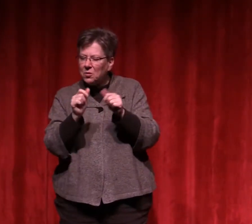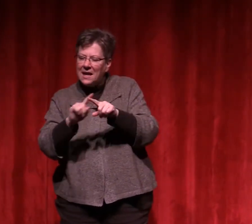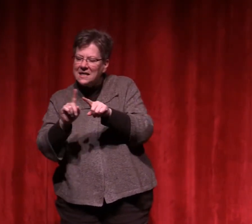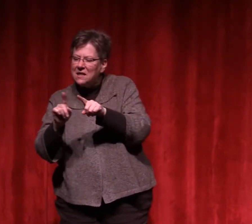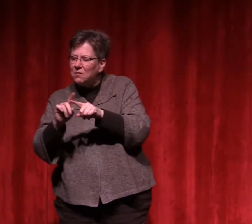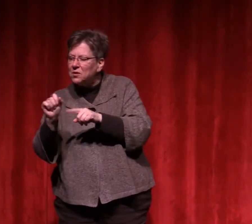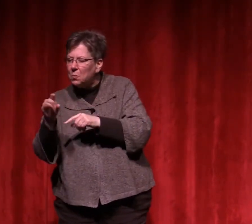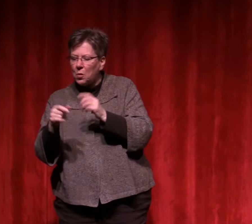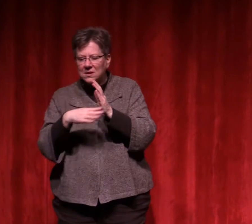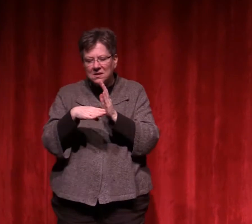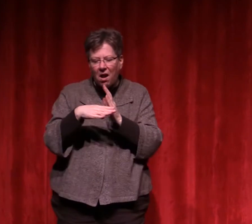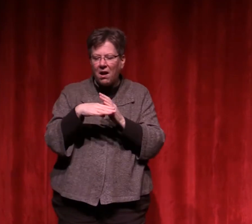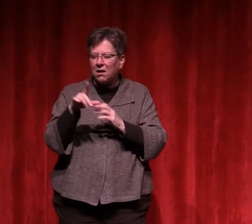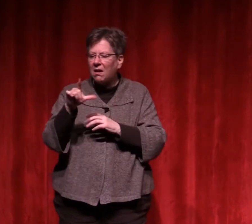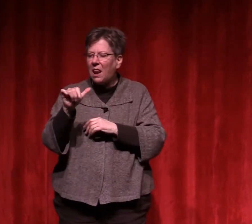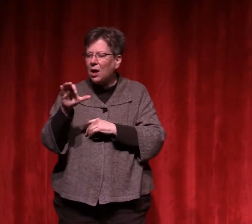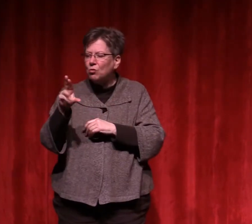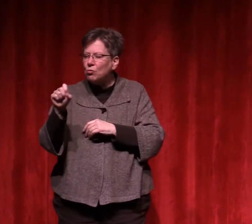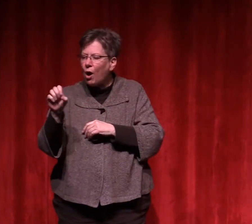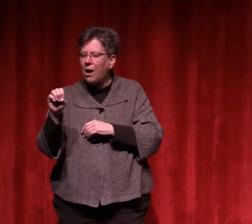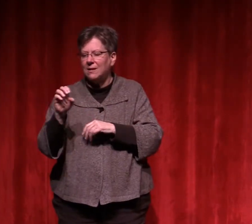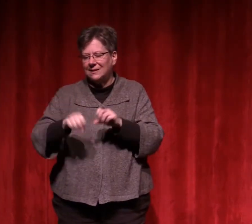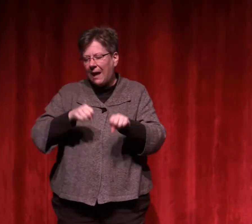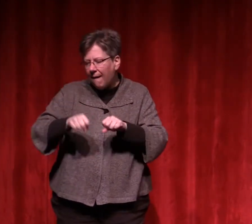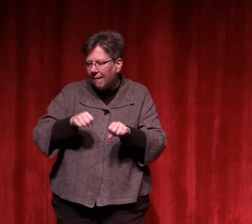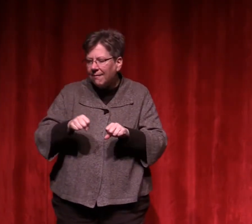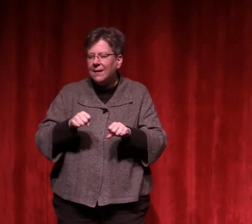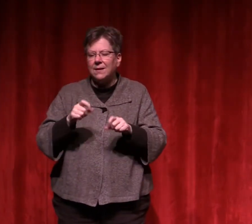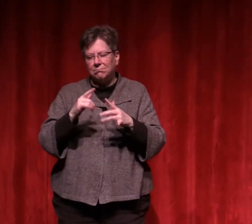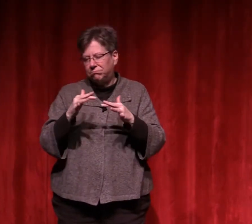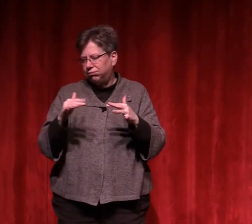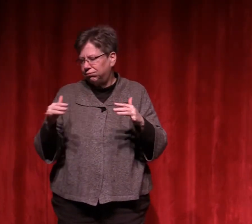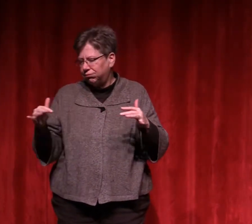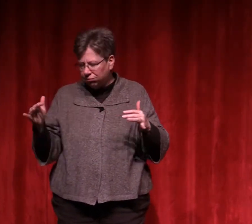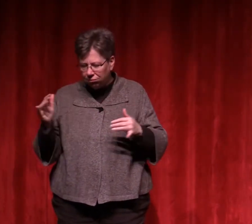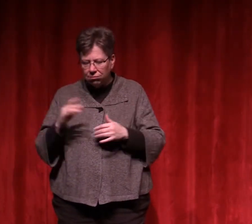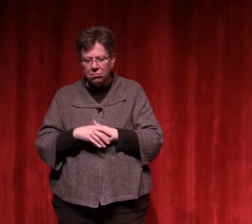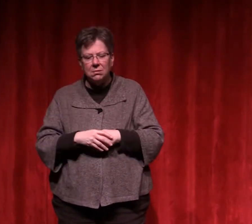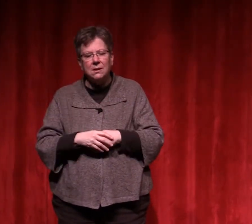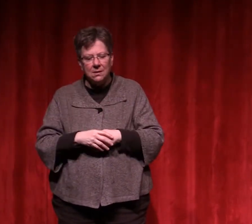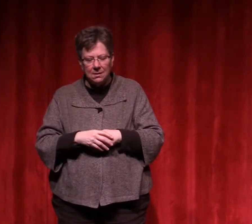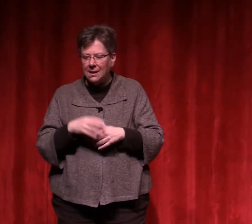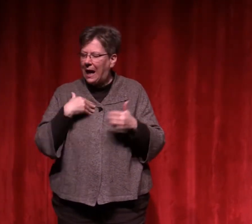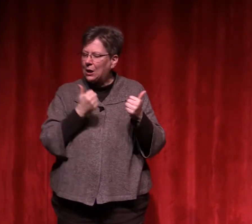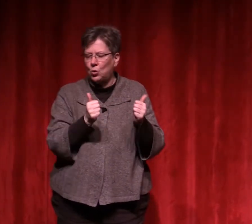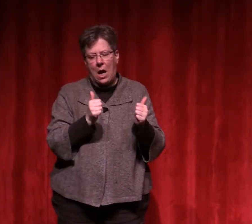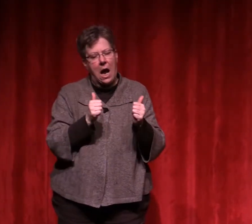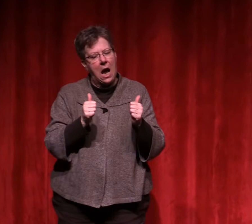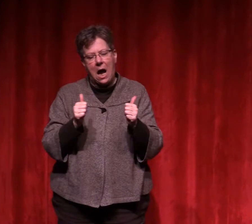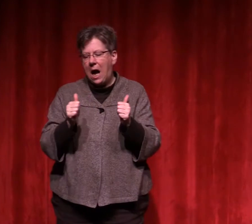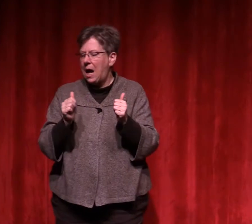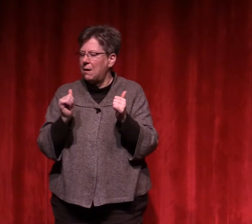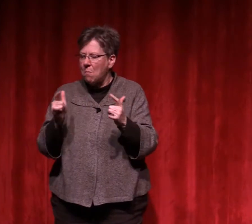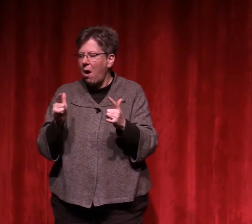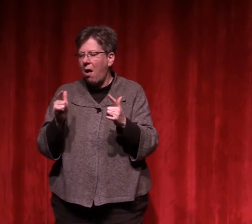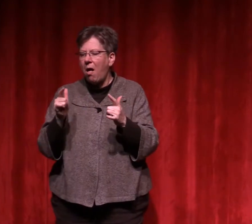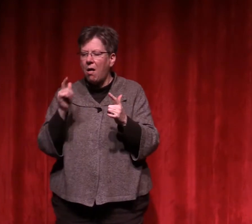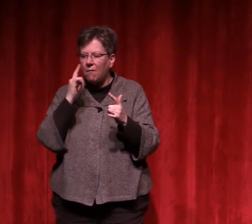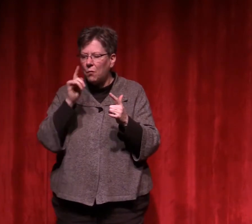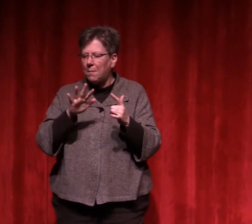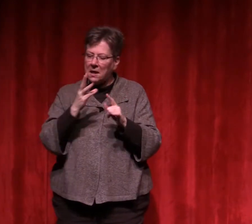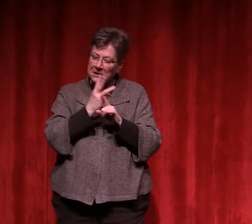sports, soccer, lacrosse, cycling, all that. Tried every one of them out for